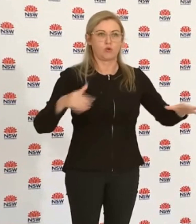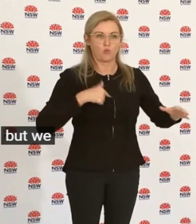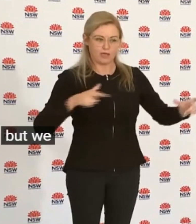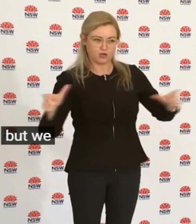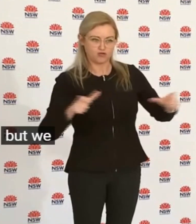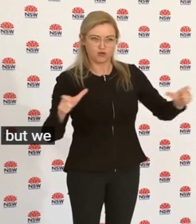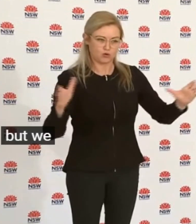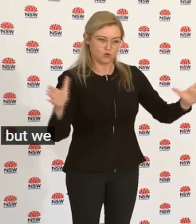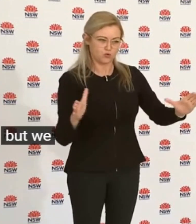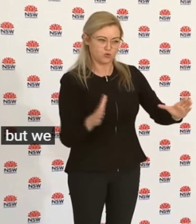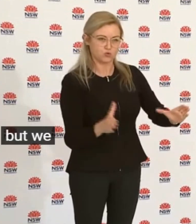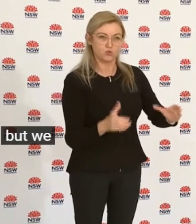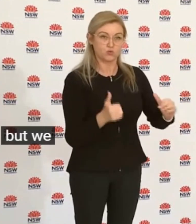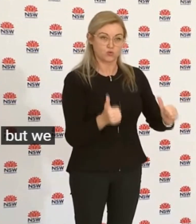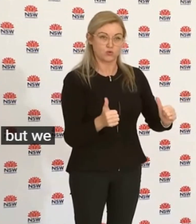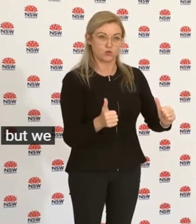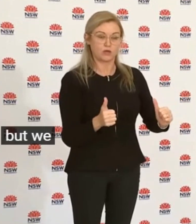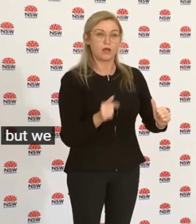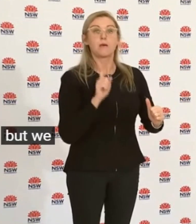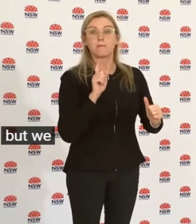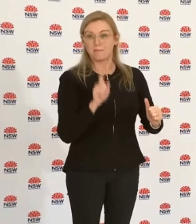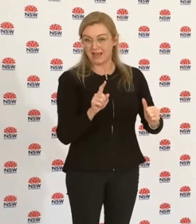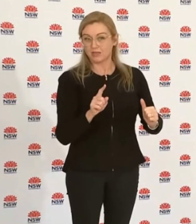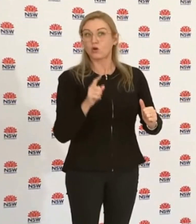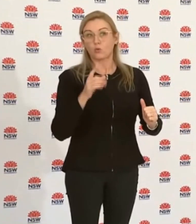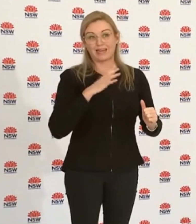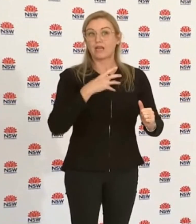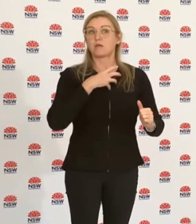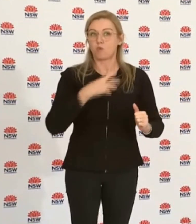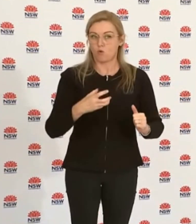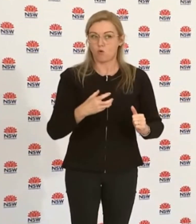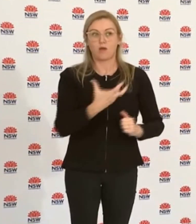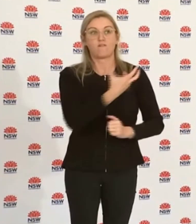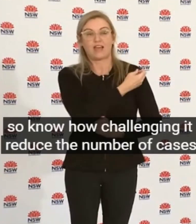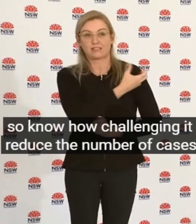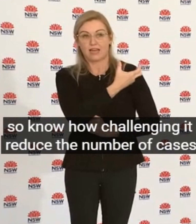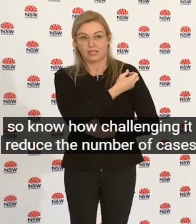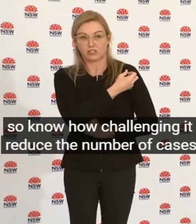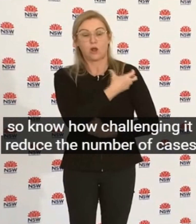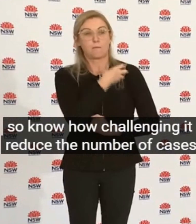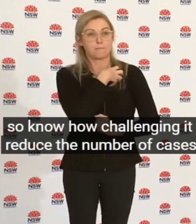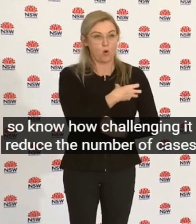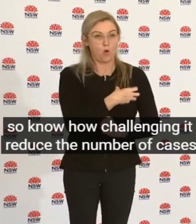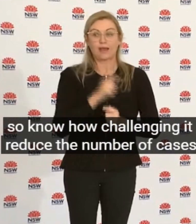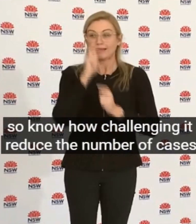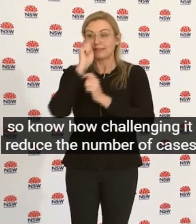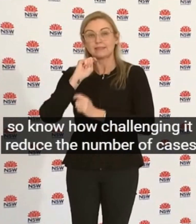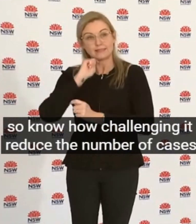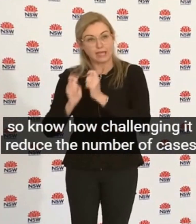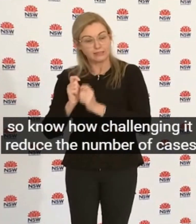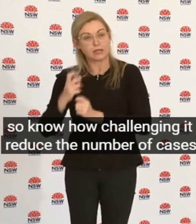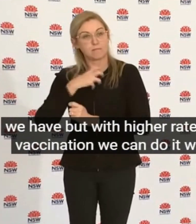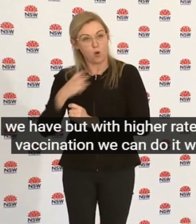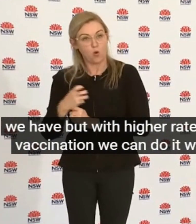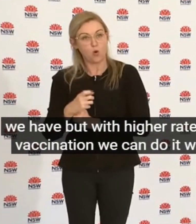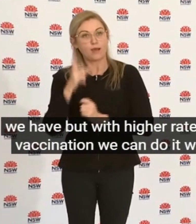of cases that we have. But with higher rates of vaccination, we can do it. With higher rates of testing, we can do it. And so let's make